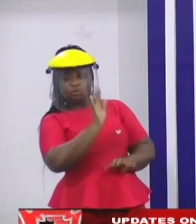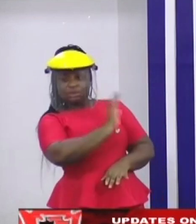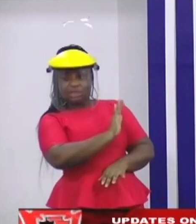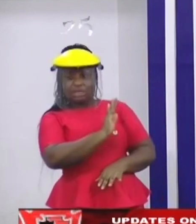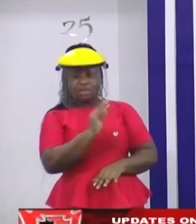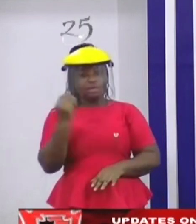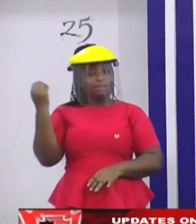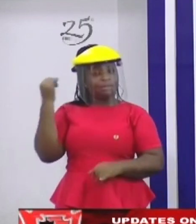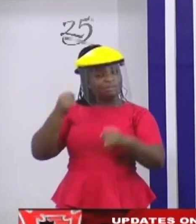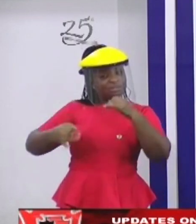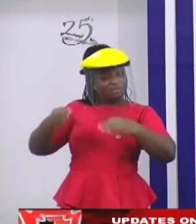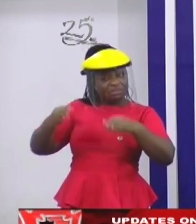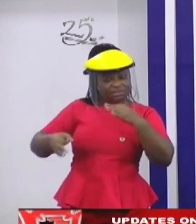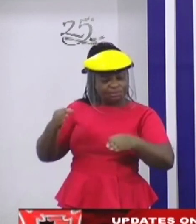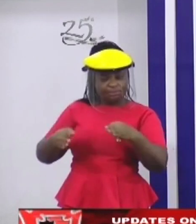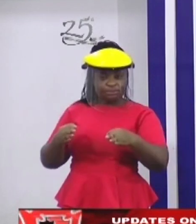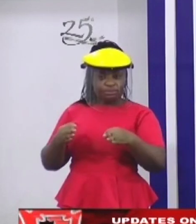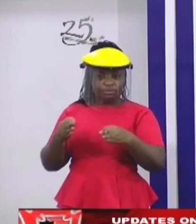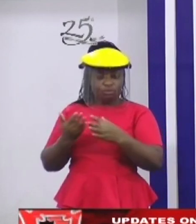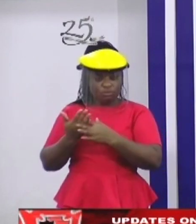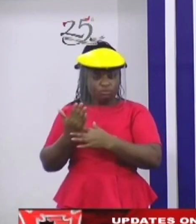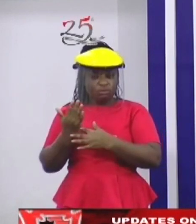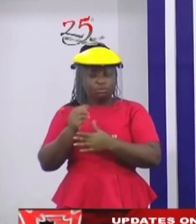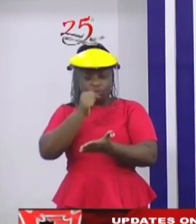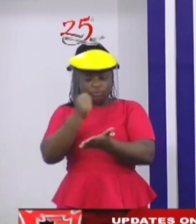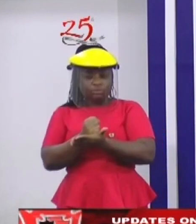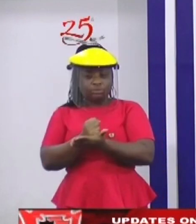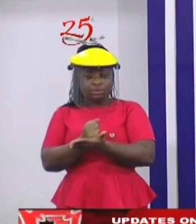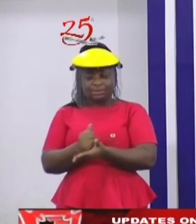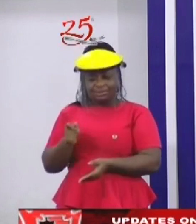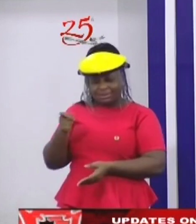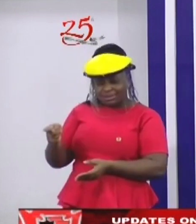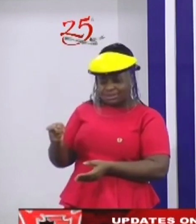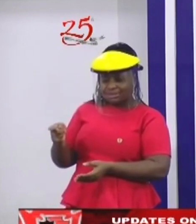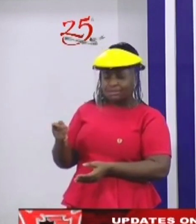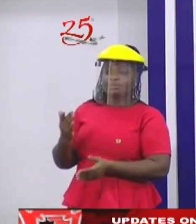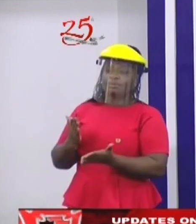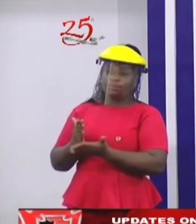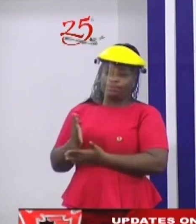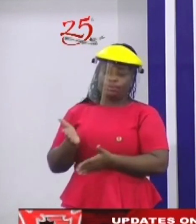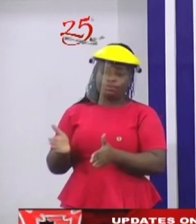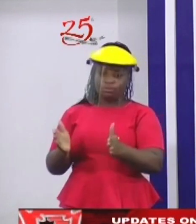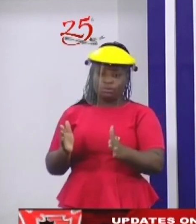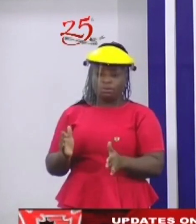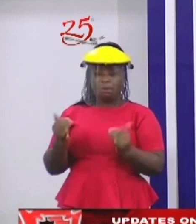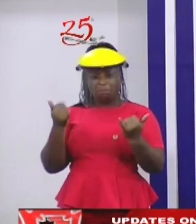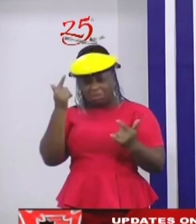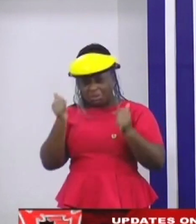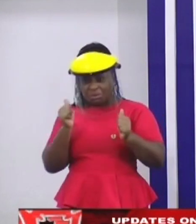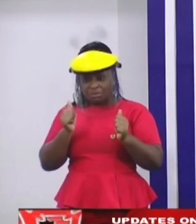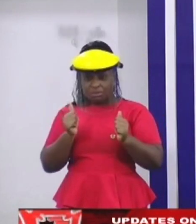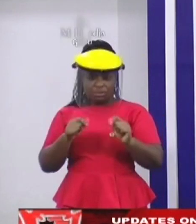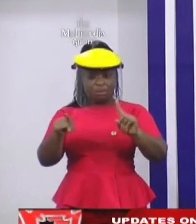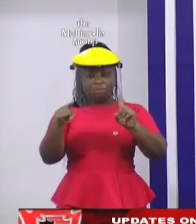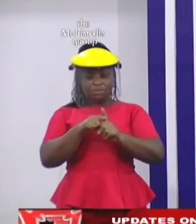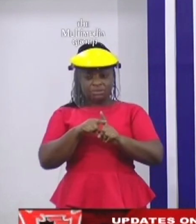with us, but also with the security agency to ensure that this thing is also no cause. Whatever, when you are positive, you are a